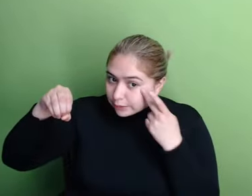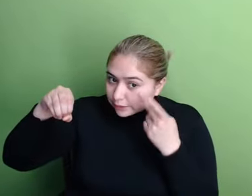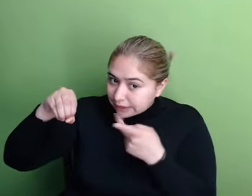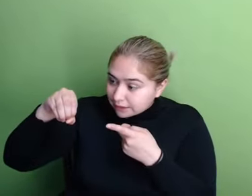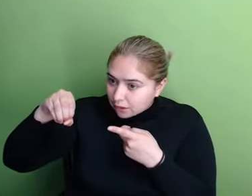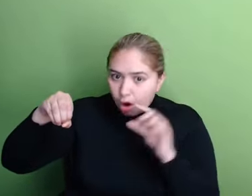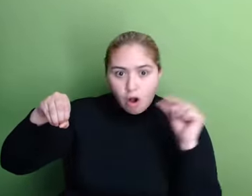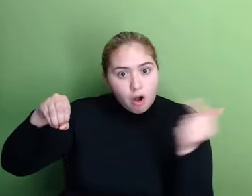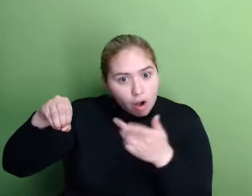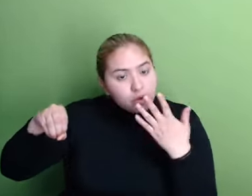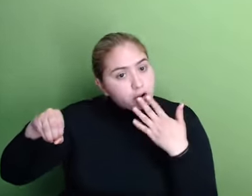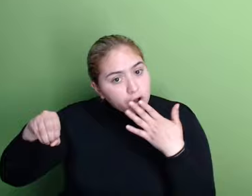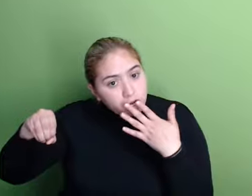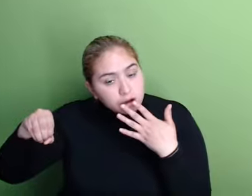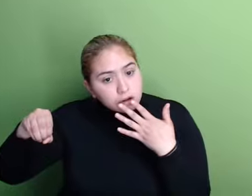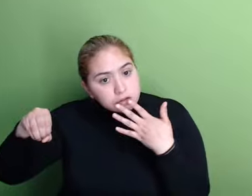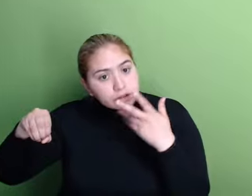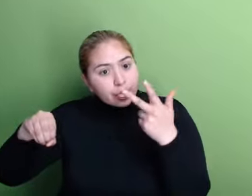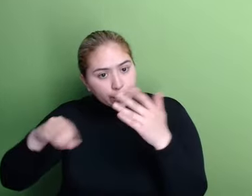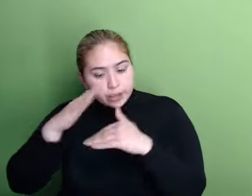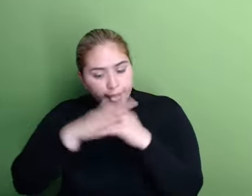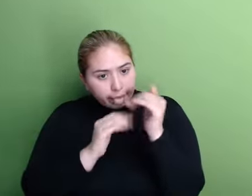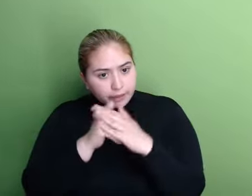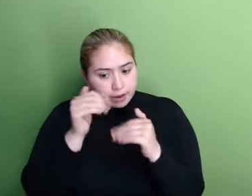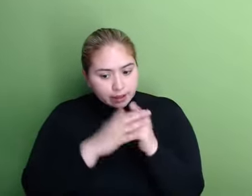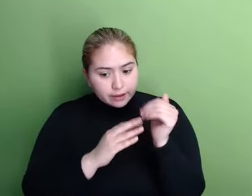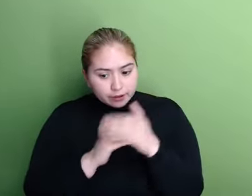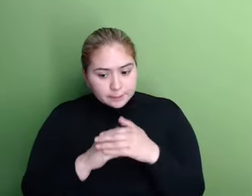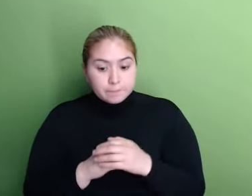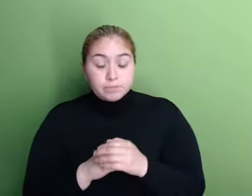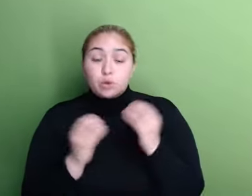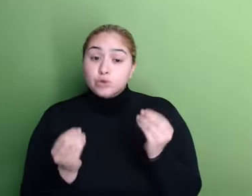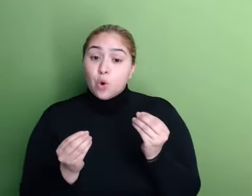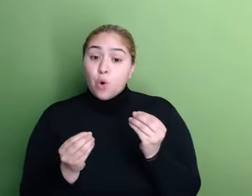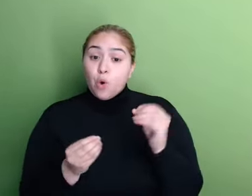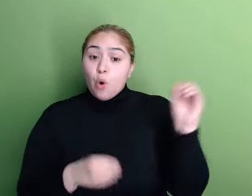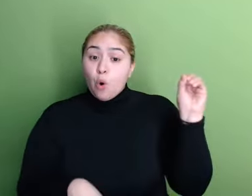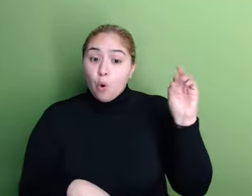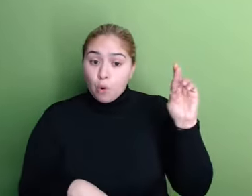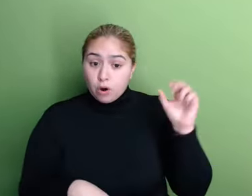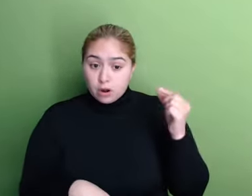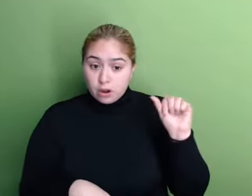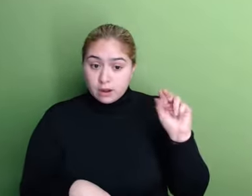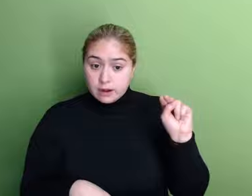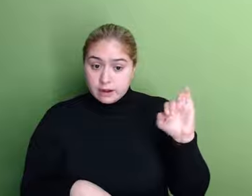You see all three layers. And we know that organisms with 3 cell layers are called